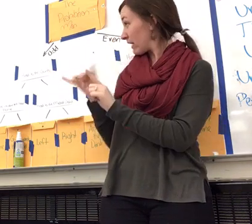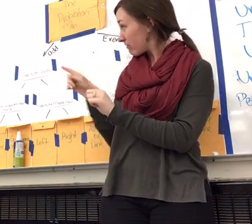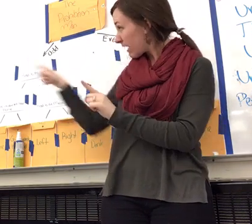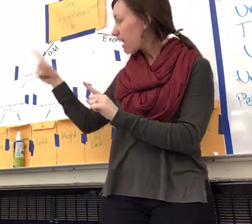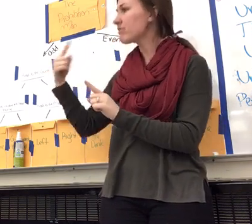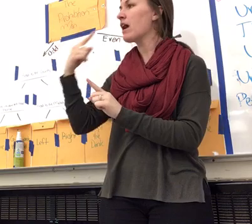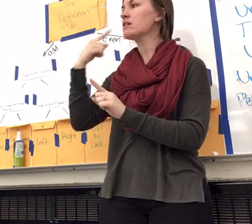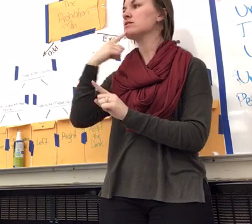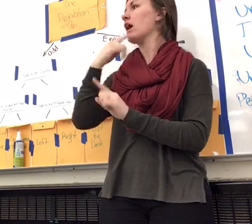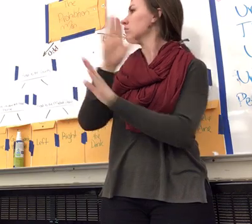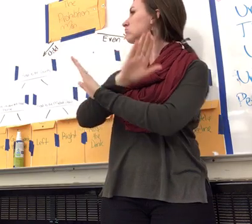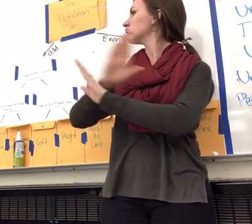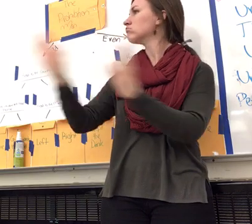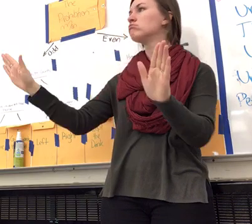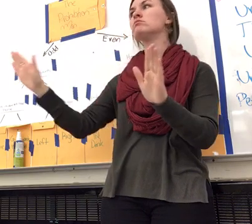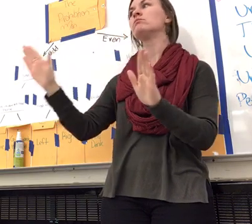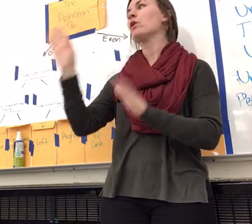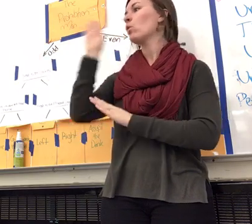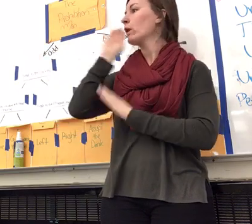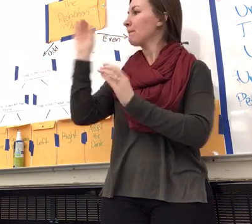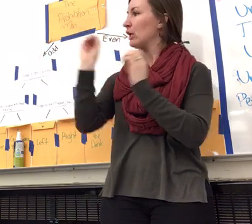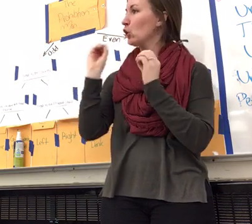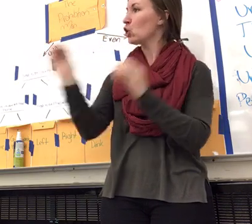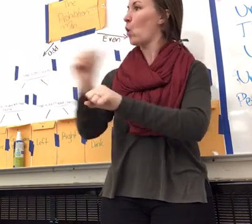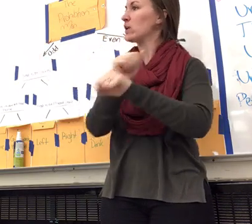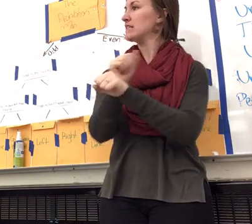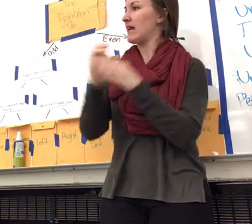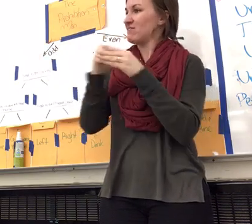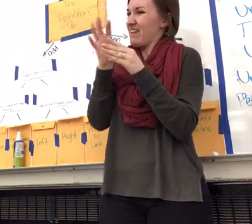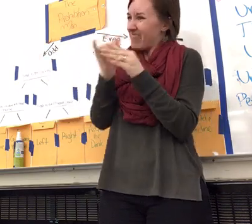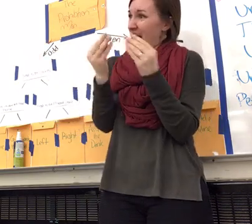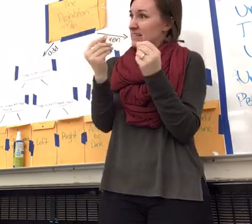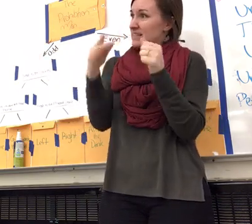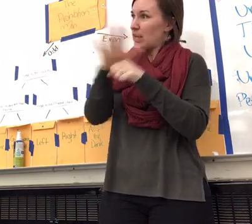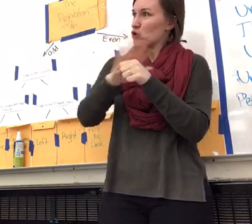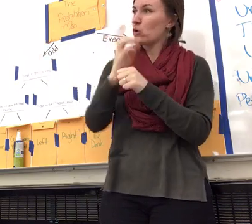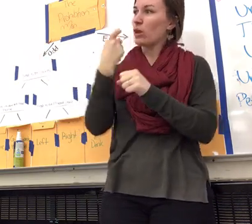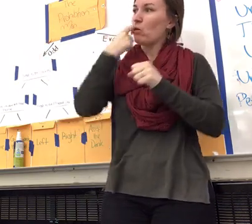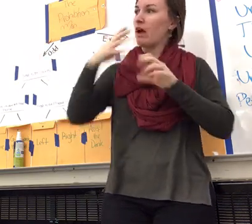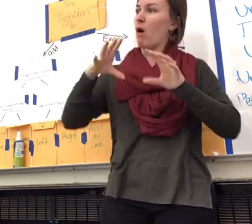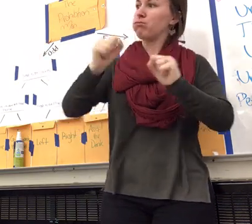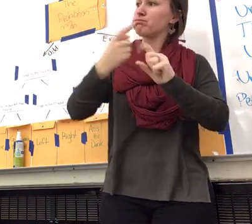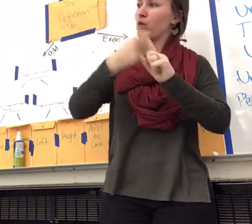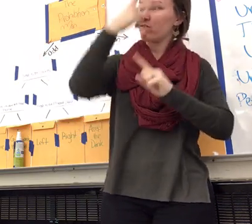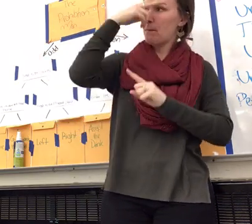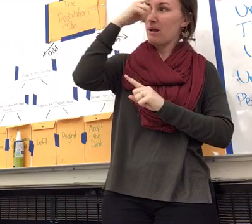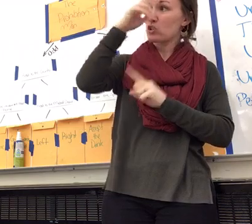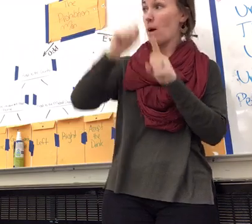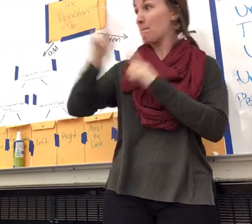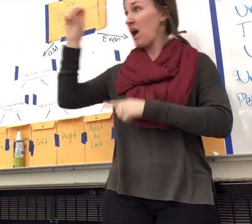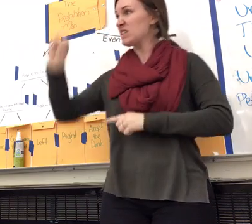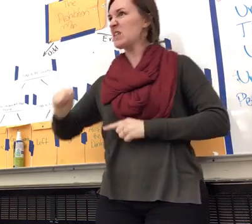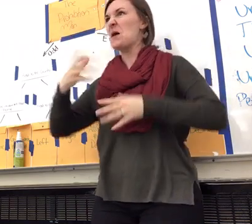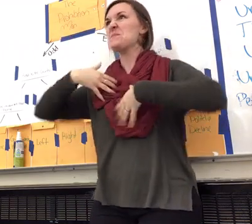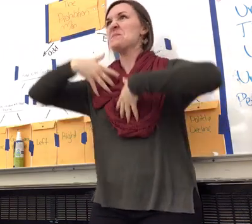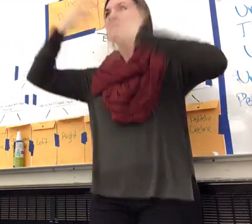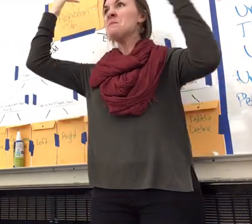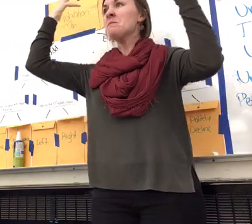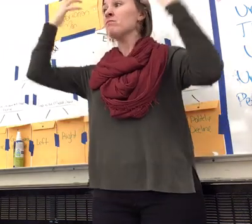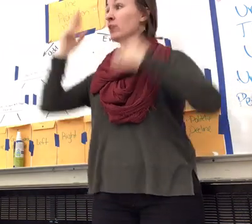no slaves in the territories. That angers the South. It makes the North happy. It fails